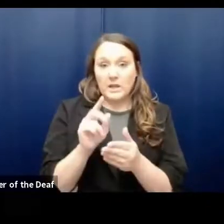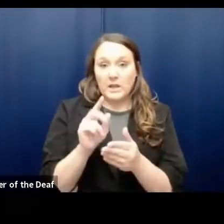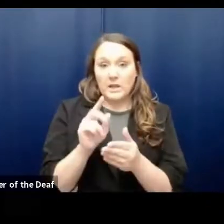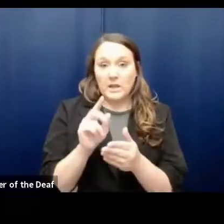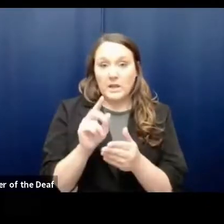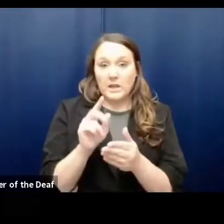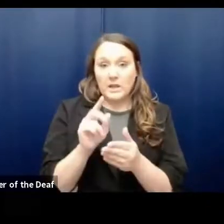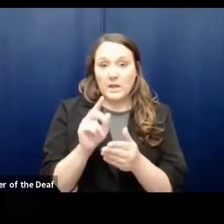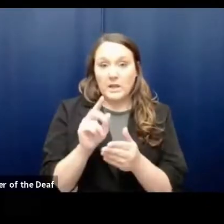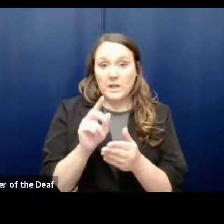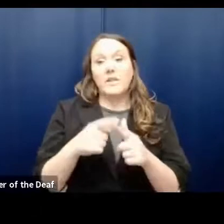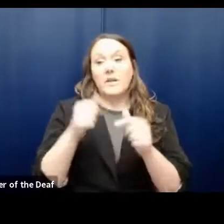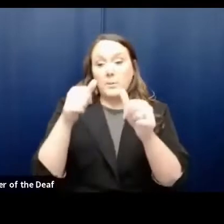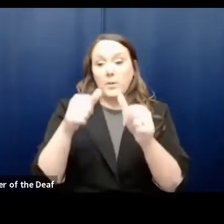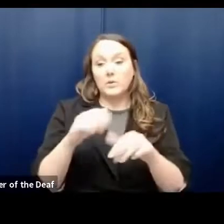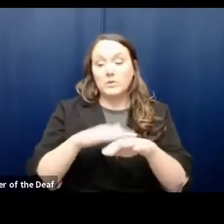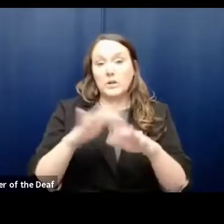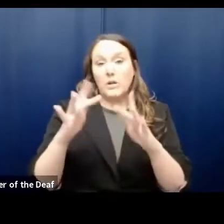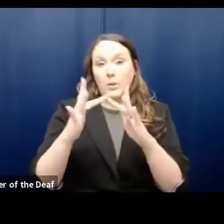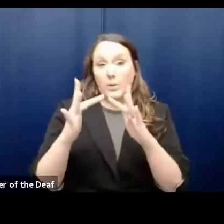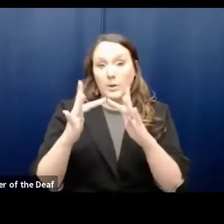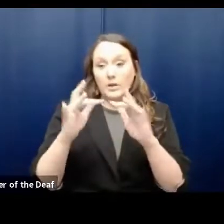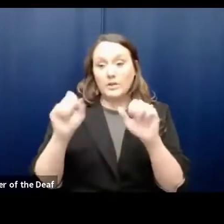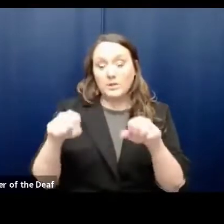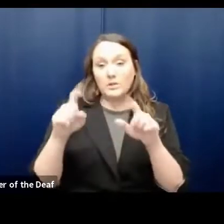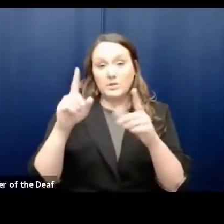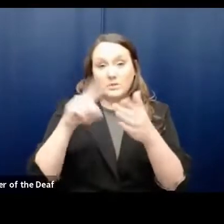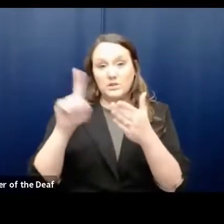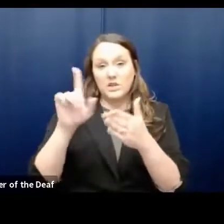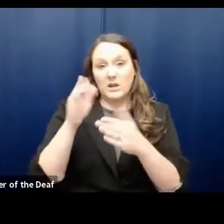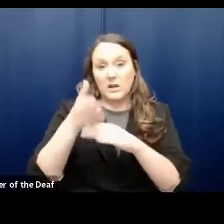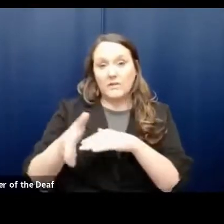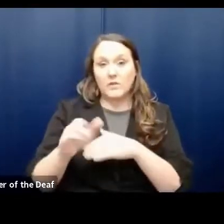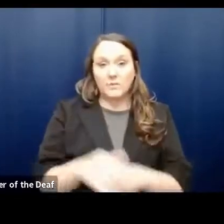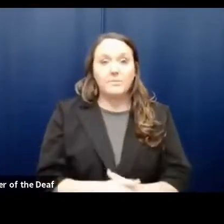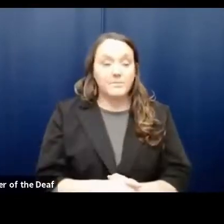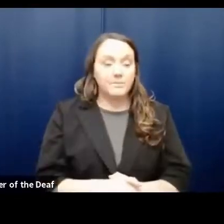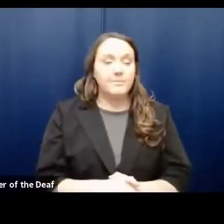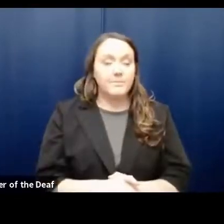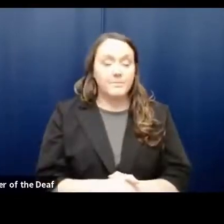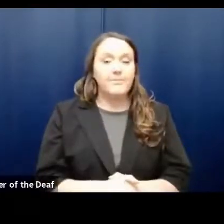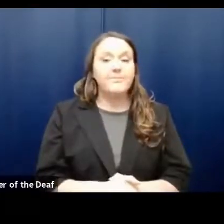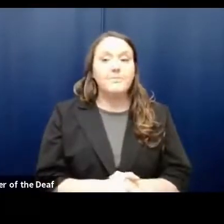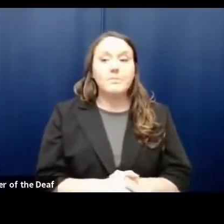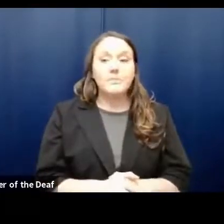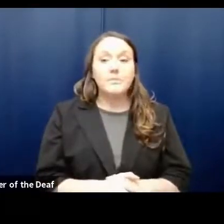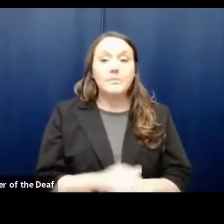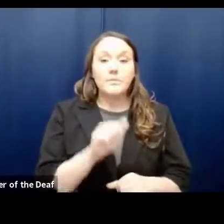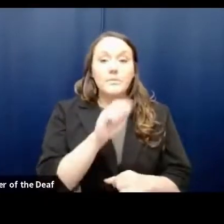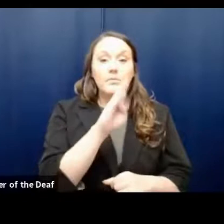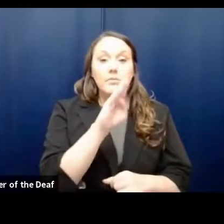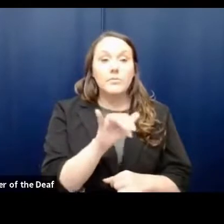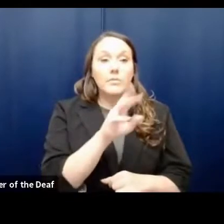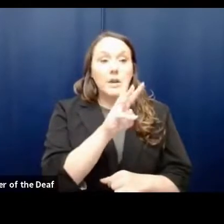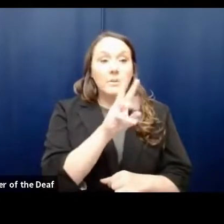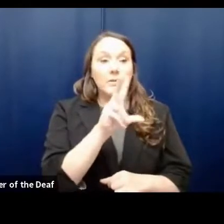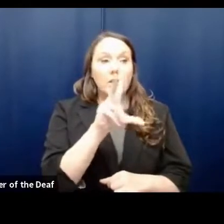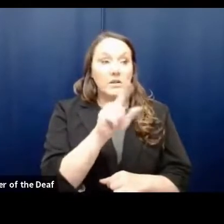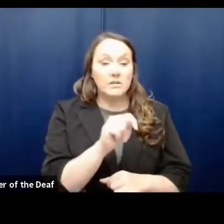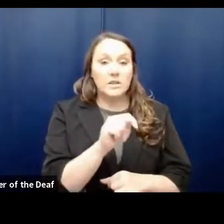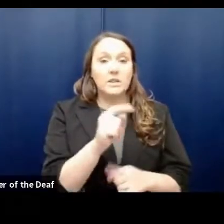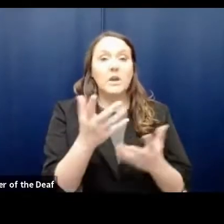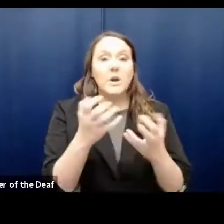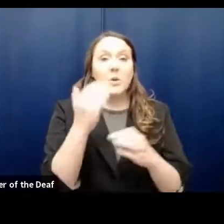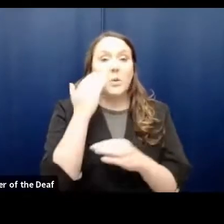then posted to their webpage. So you can check the website afterwards. Sorry. And Abby with WVLT, we're wanting